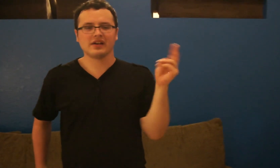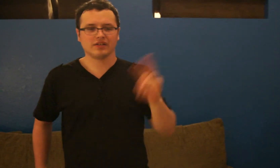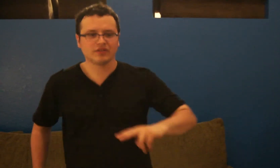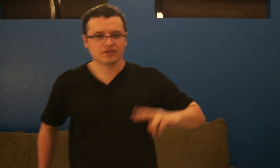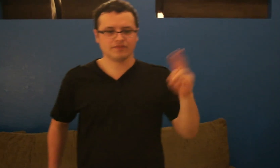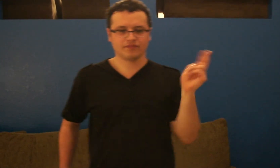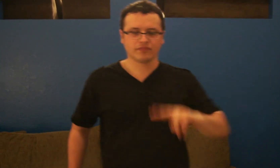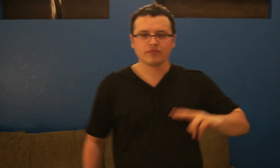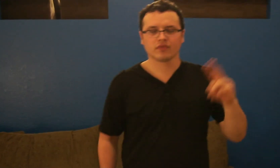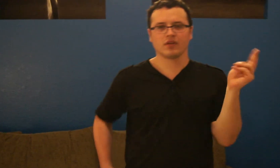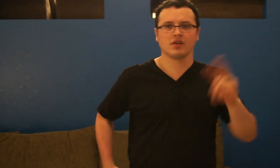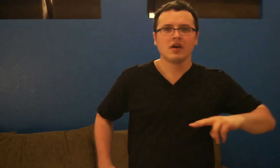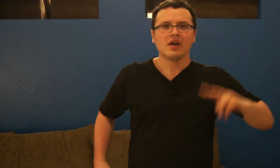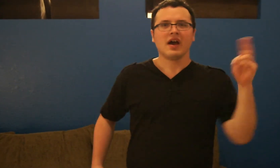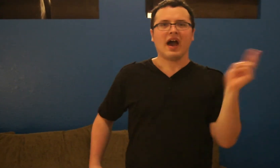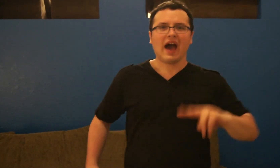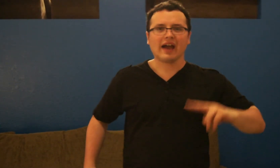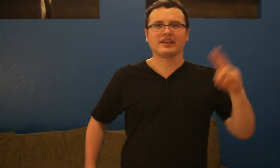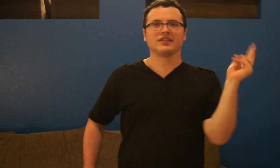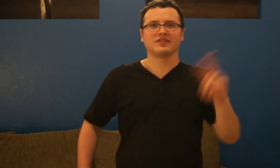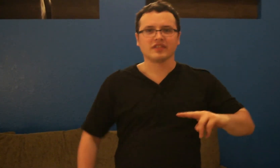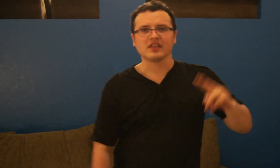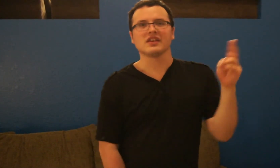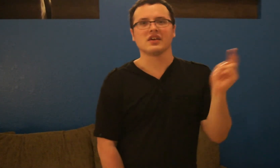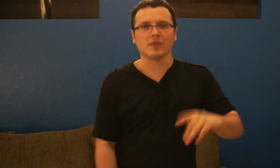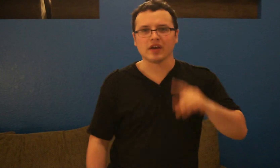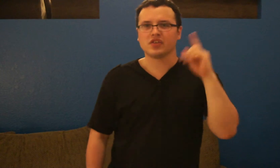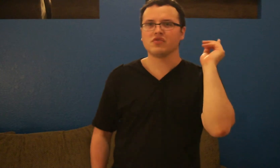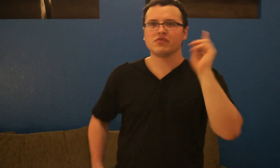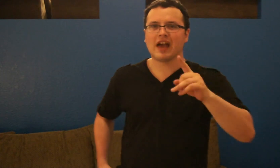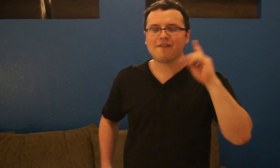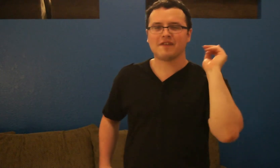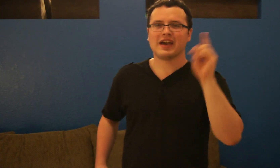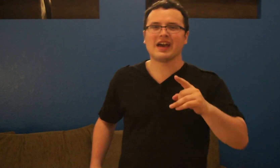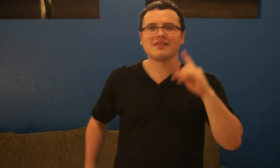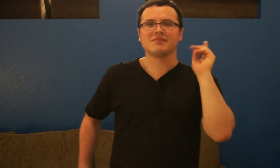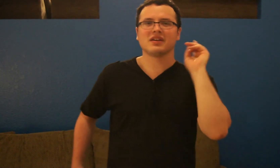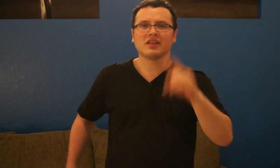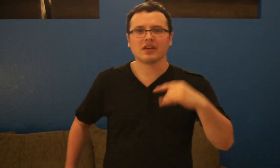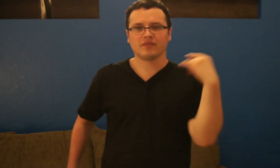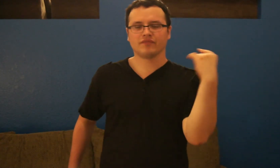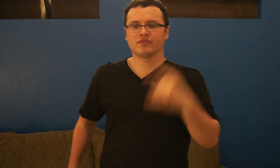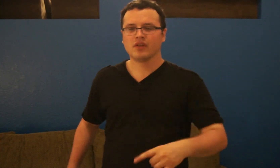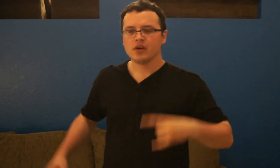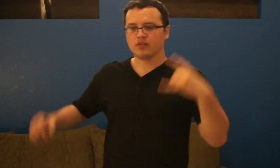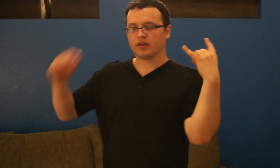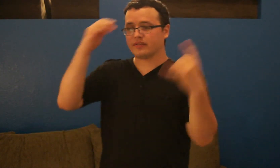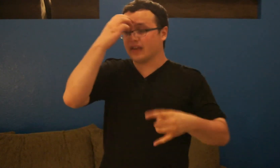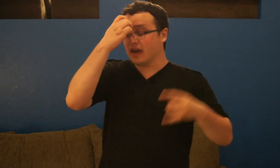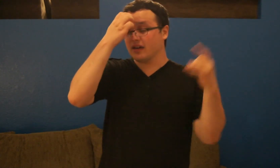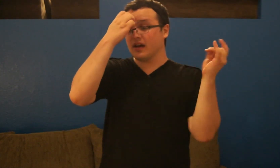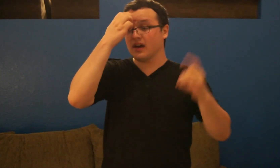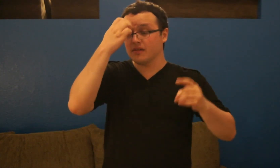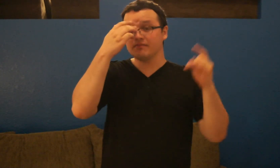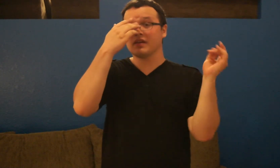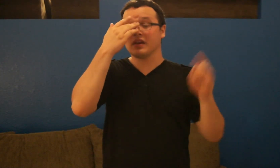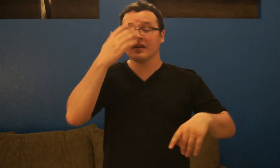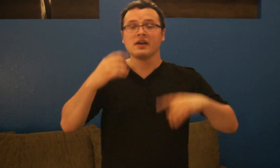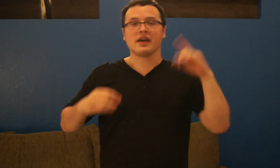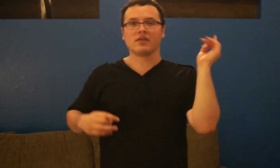eyes. I can see it when you laugh at me. Look down on me and